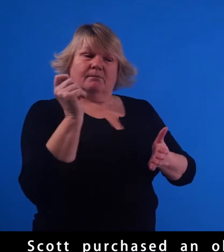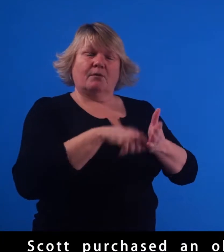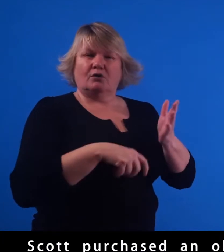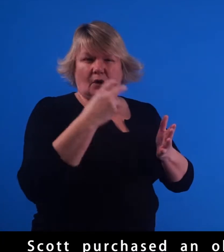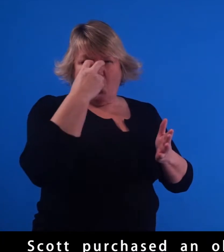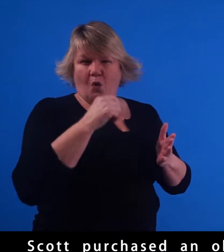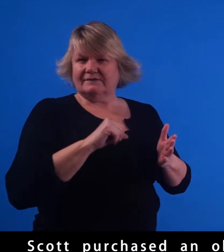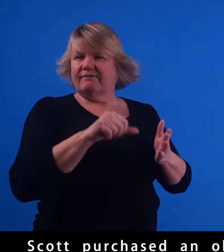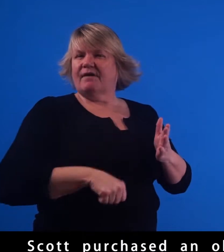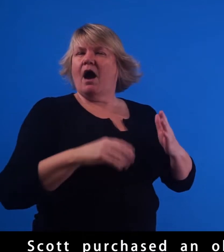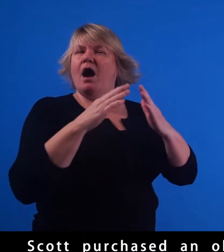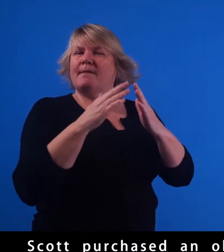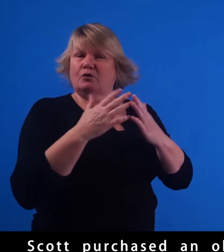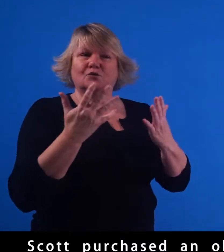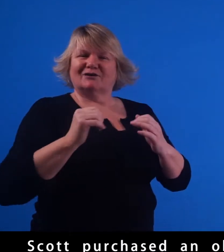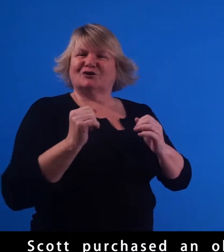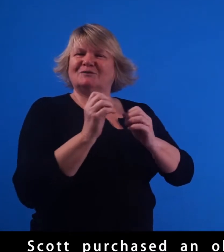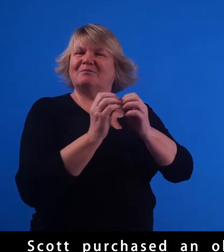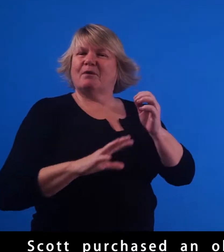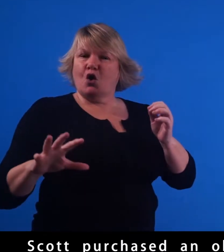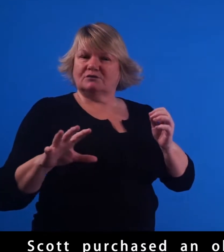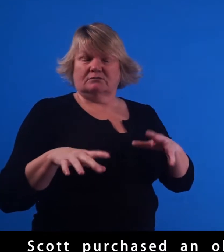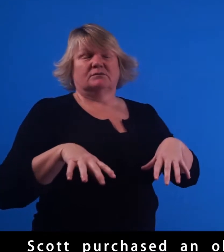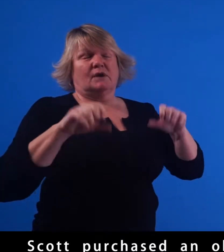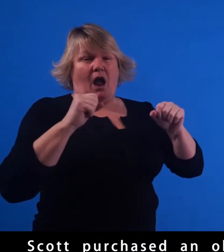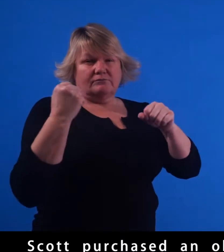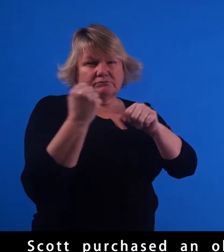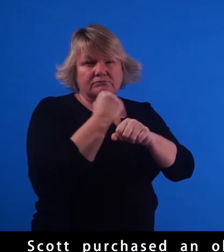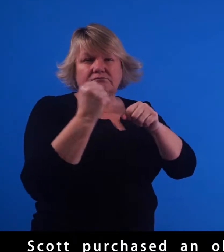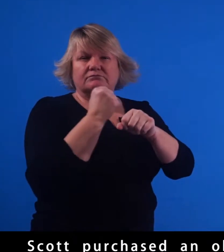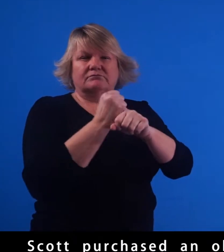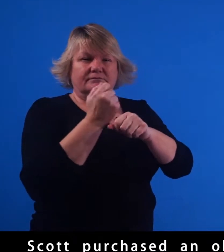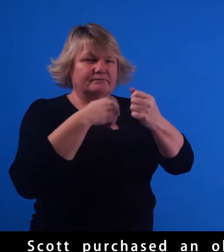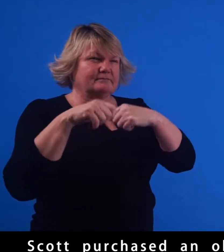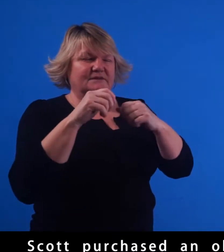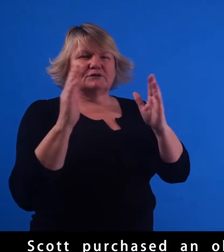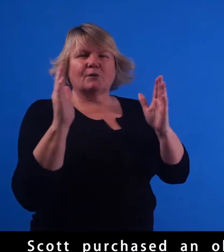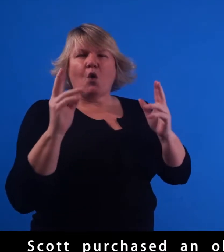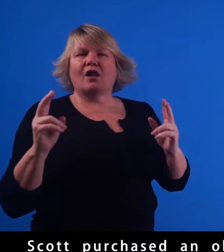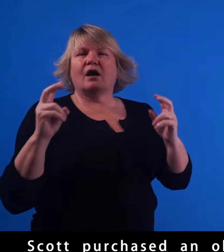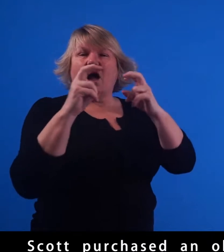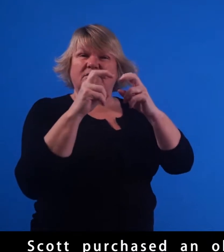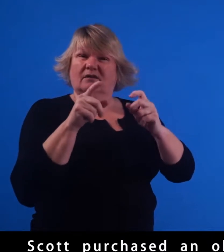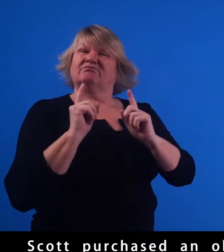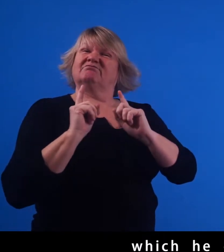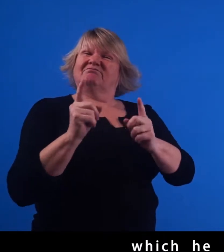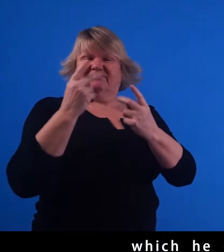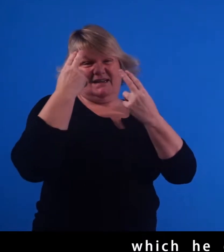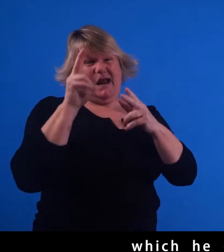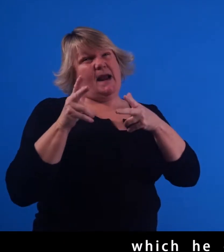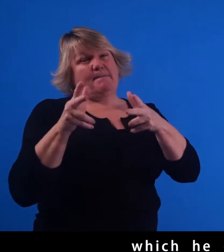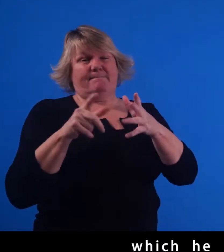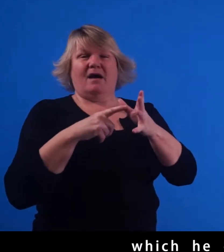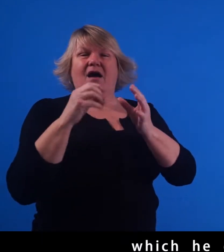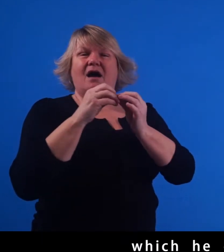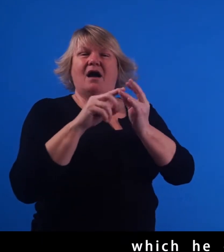Scott purchased an old farmhouse in the Scottish borders and began converting it into a small castle, which